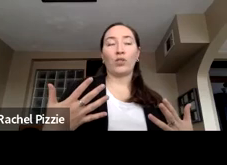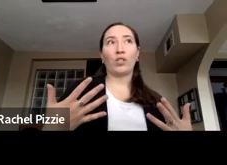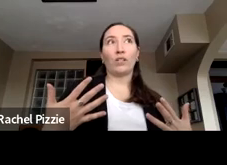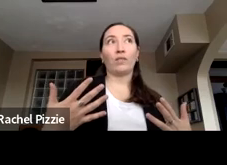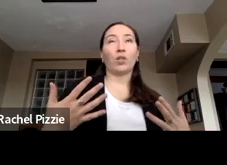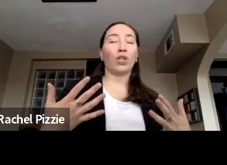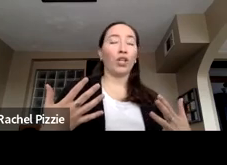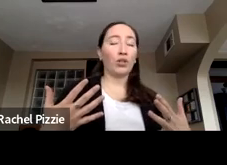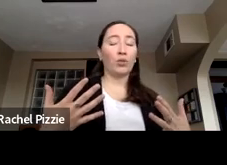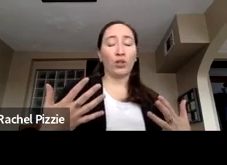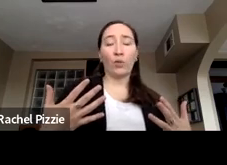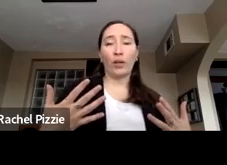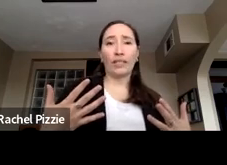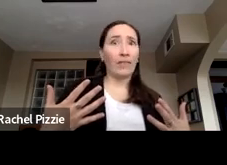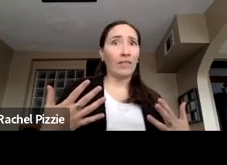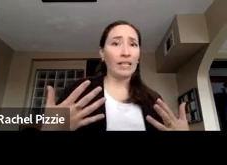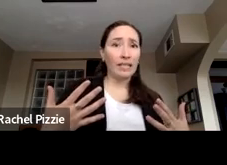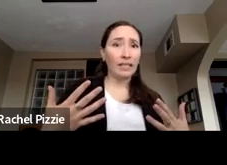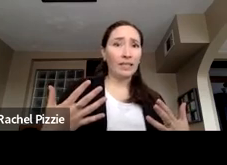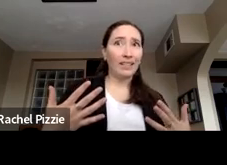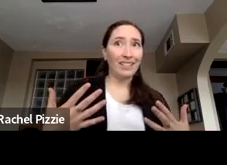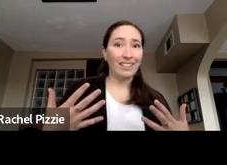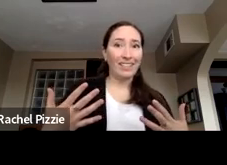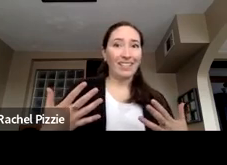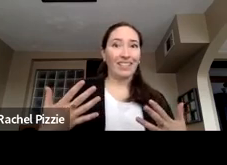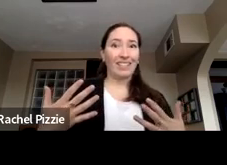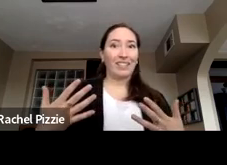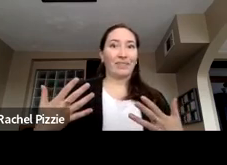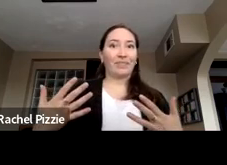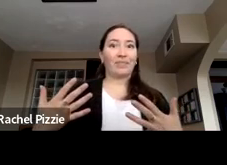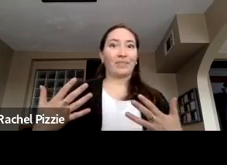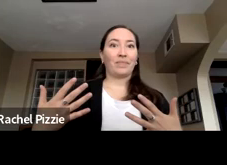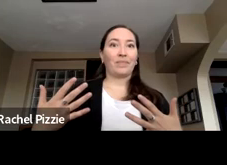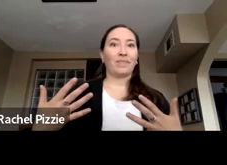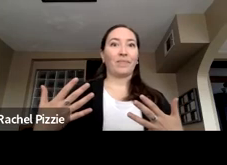what question Q247 is.